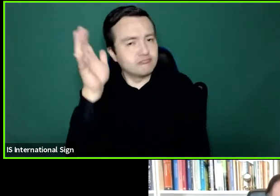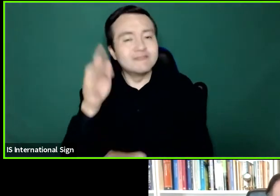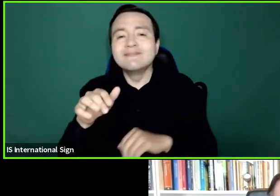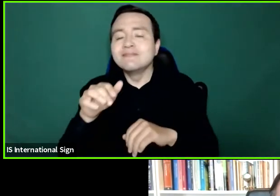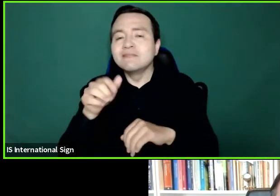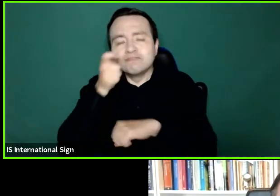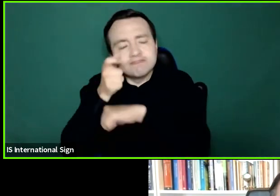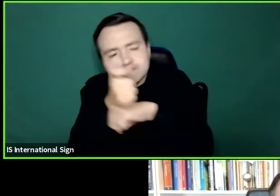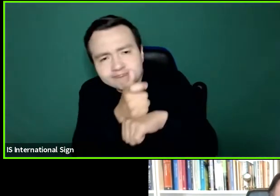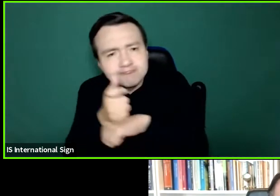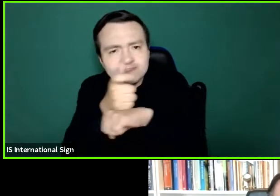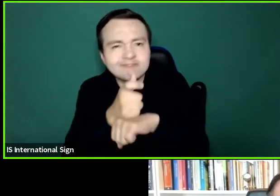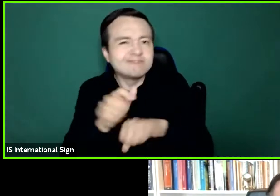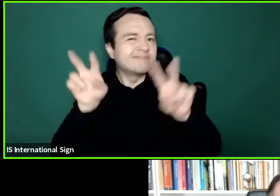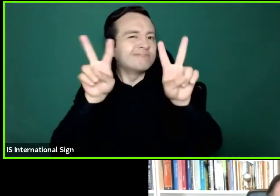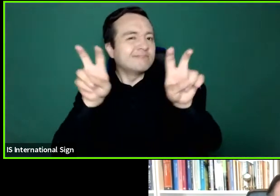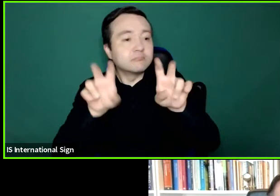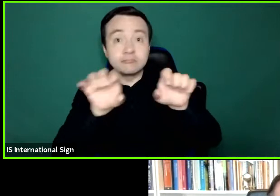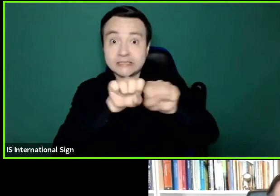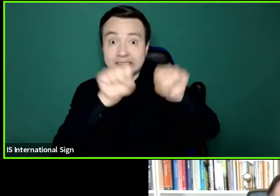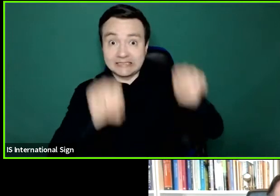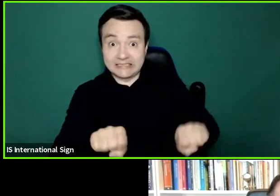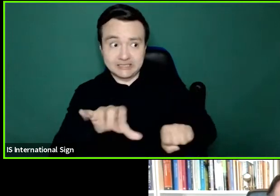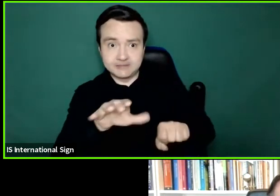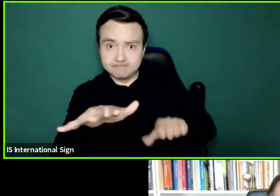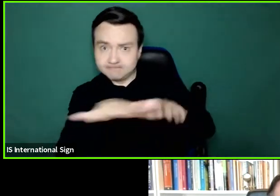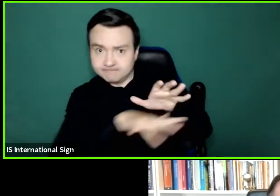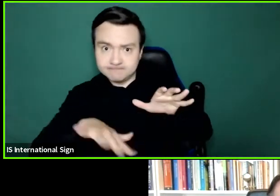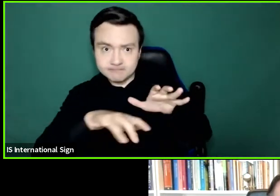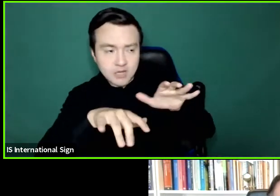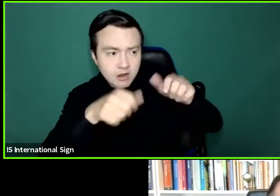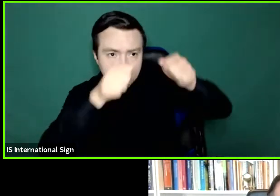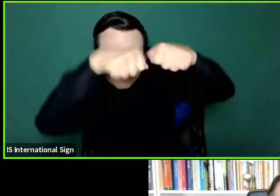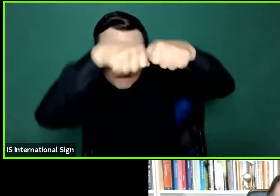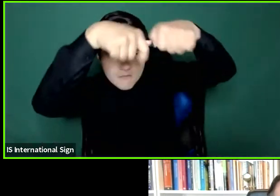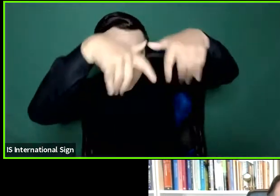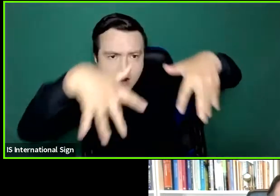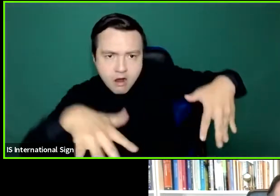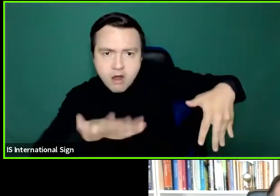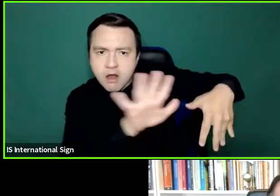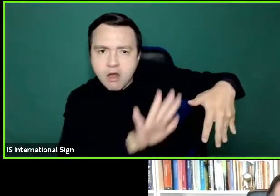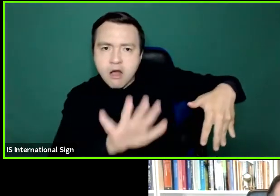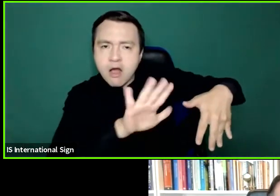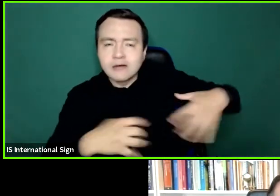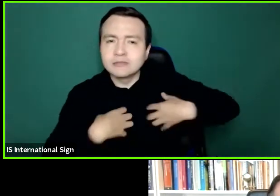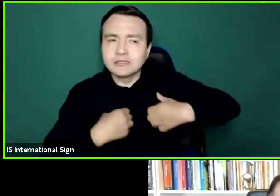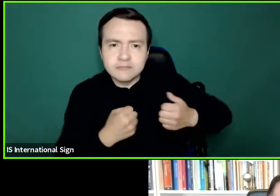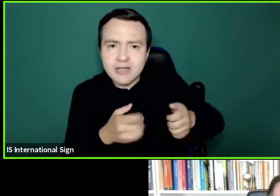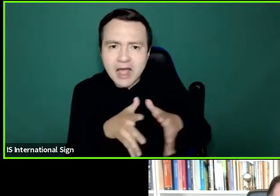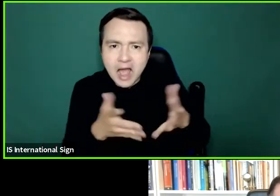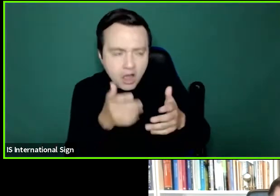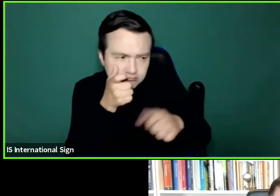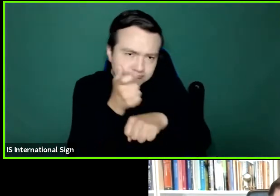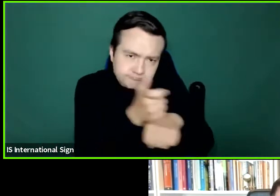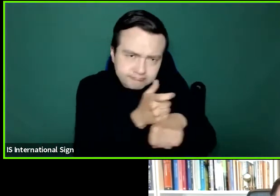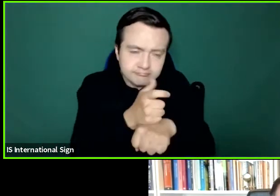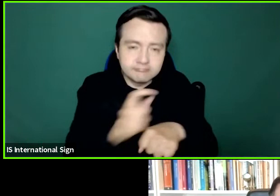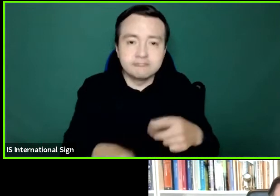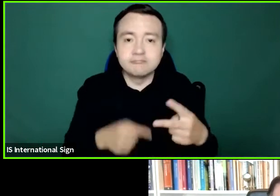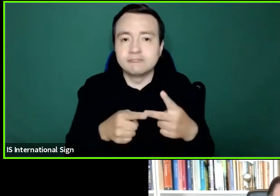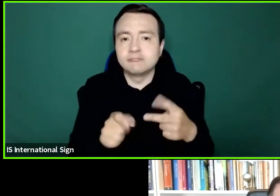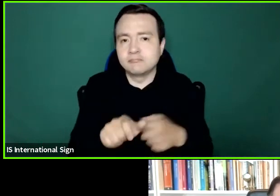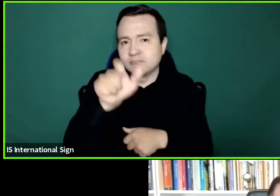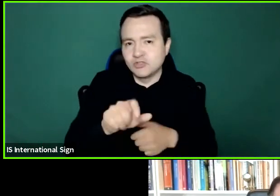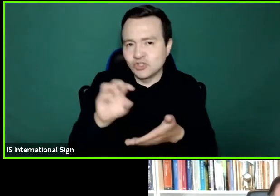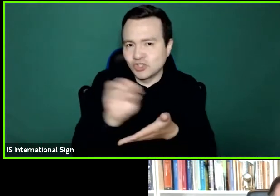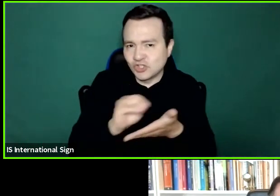Afterwards, we will hear from Theodora Swift-Kohler, who is a senior technician advisor on equality at WHO. And